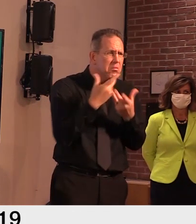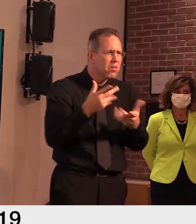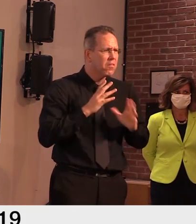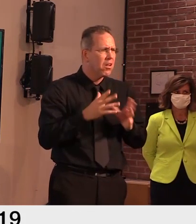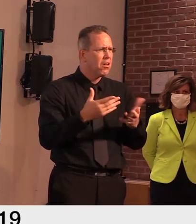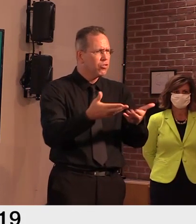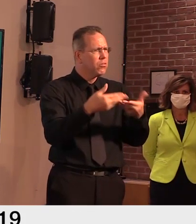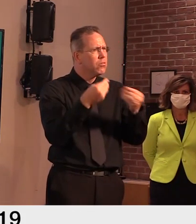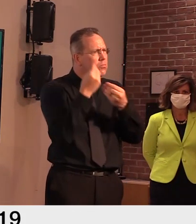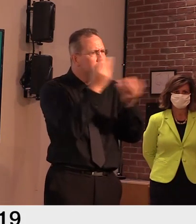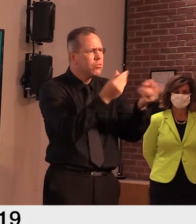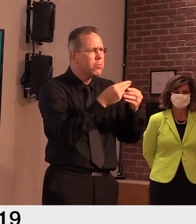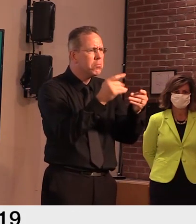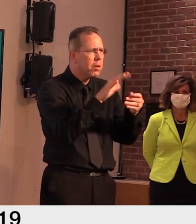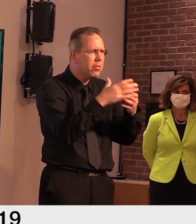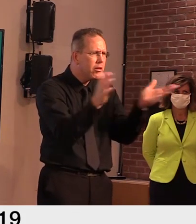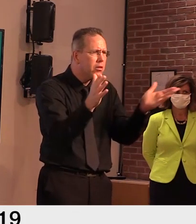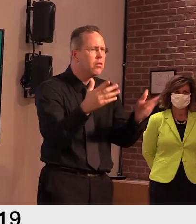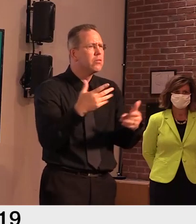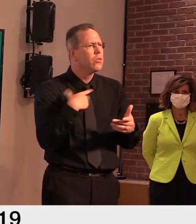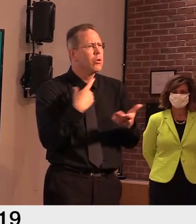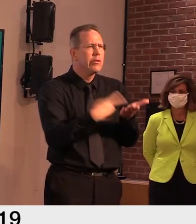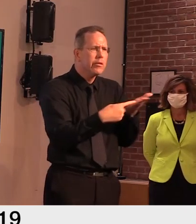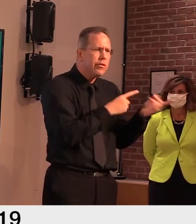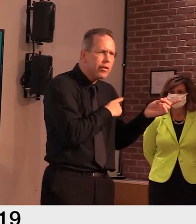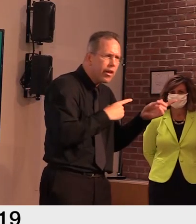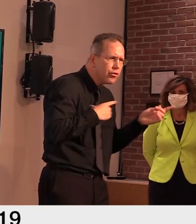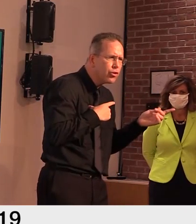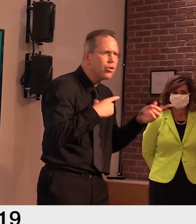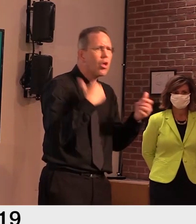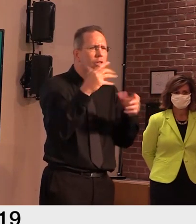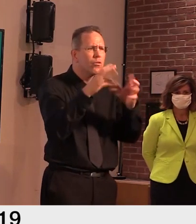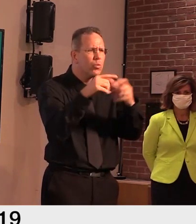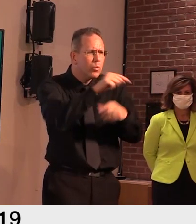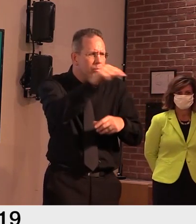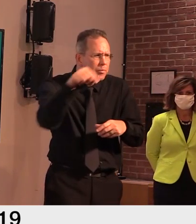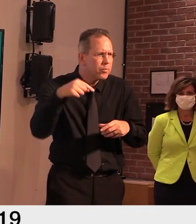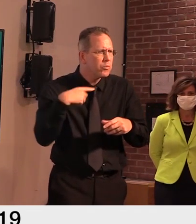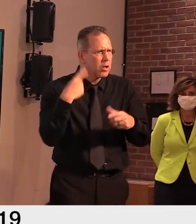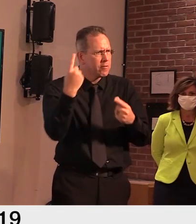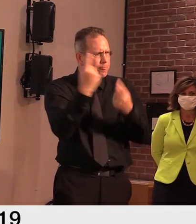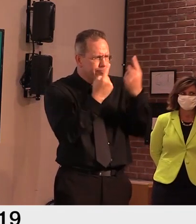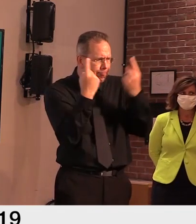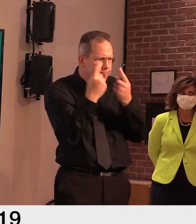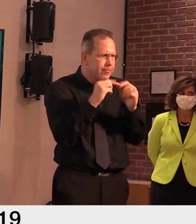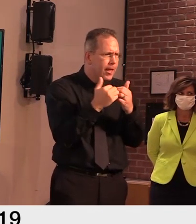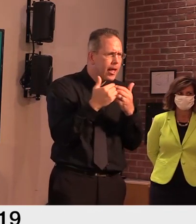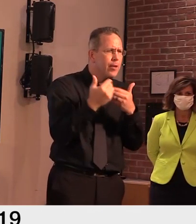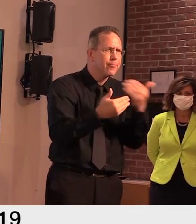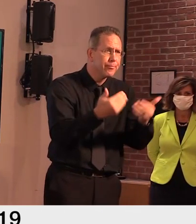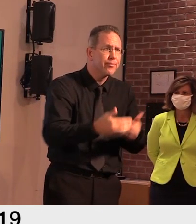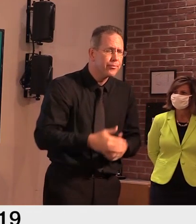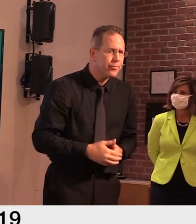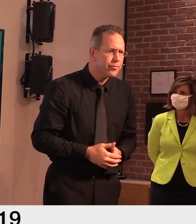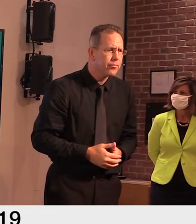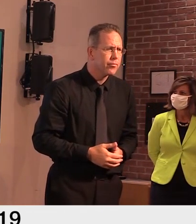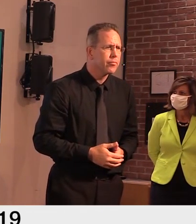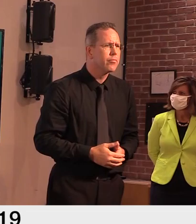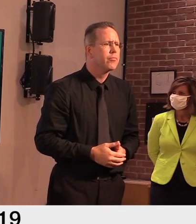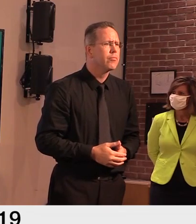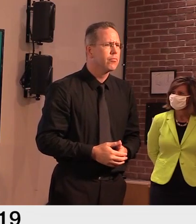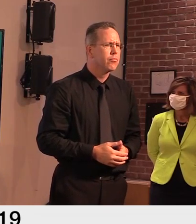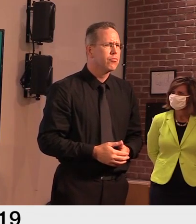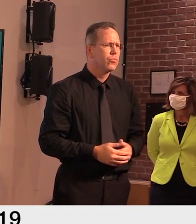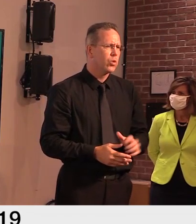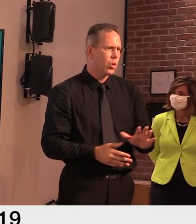think the time has come to modernize that along with a number of other areas of exploration. So we look forward to engaging